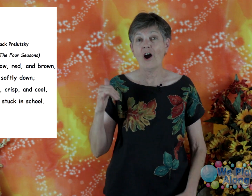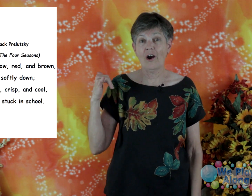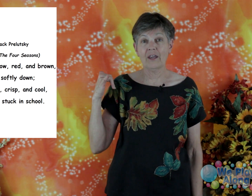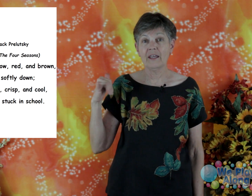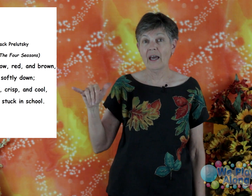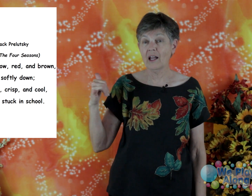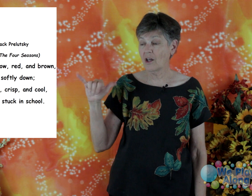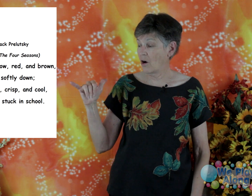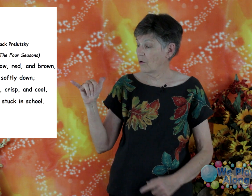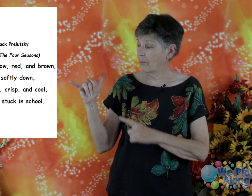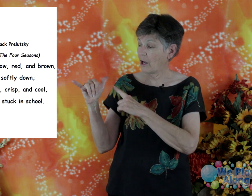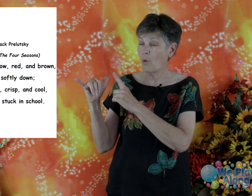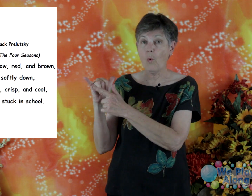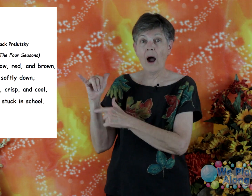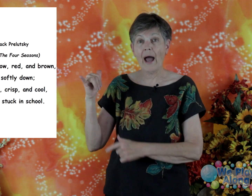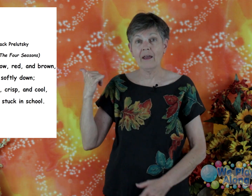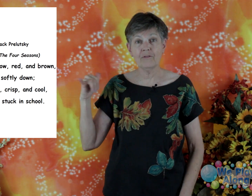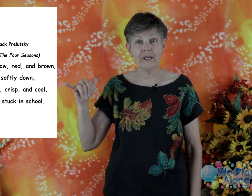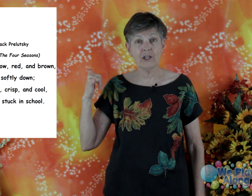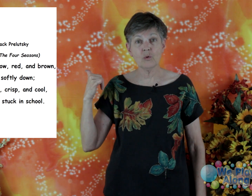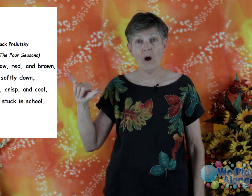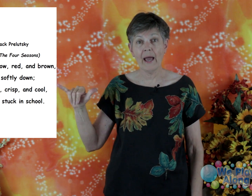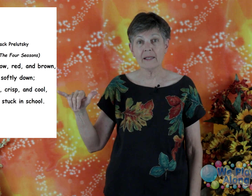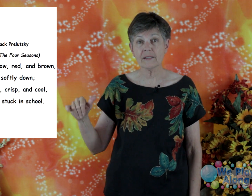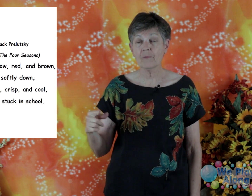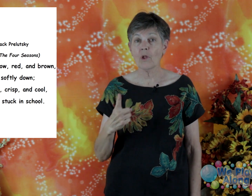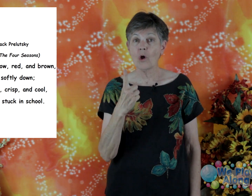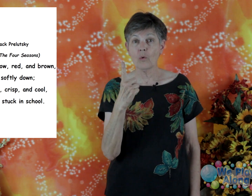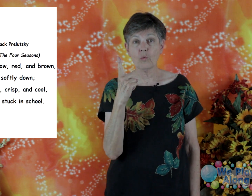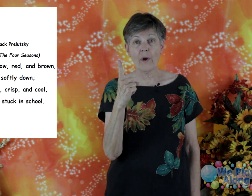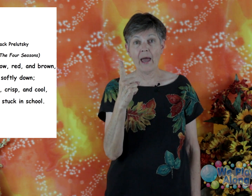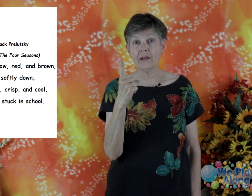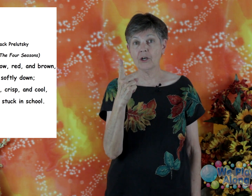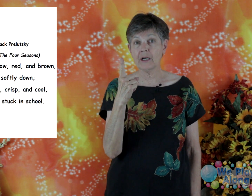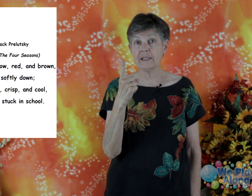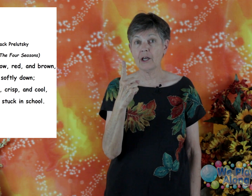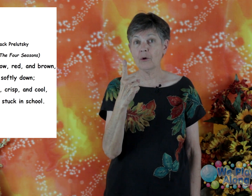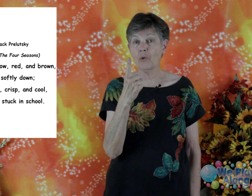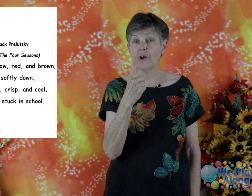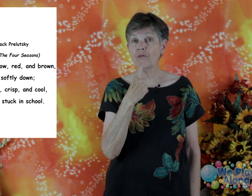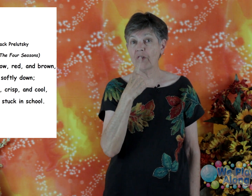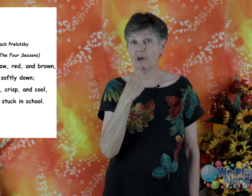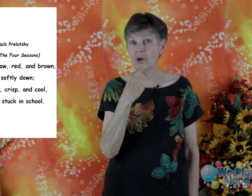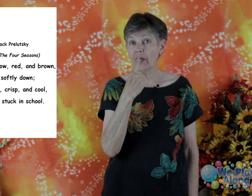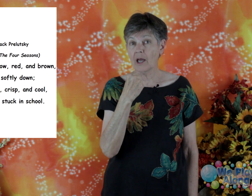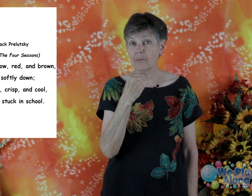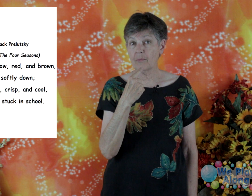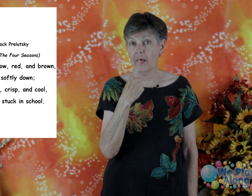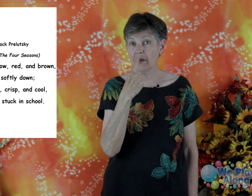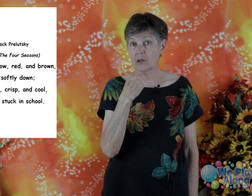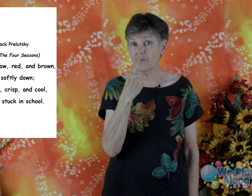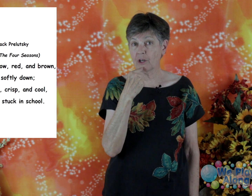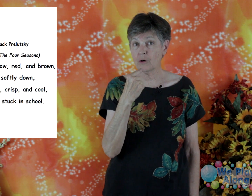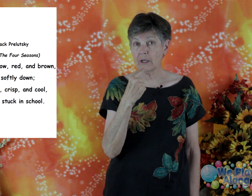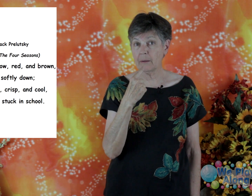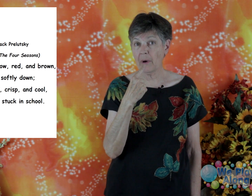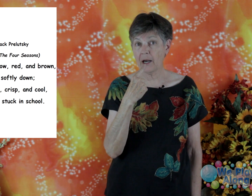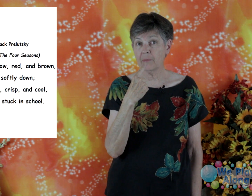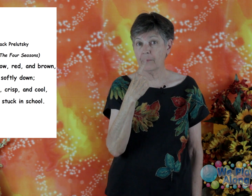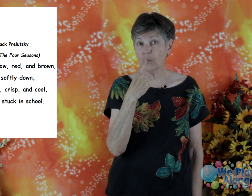are yellow. Make a Y and flick it twice. Red, you're going to take your pointer finger and flick your bottom lip